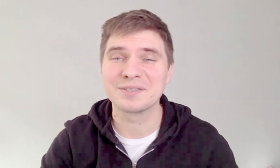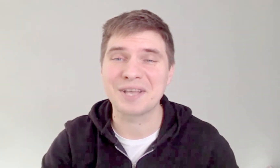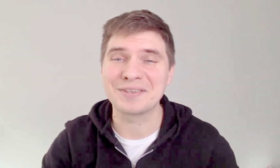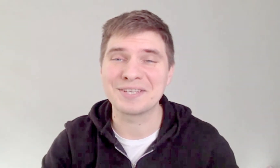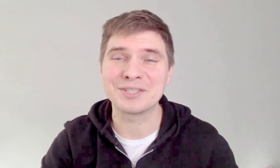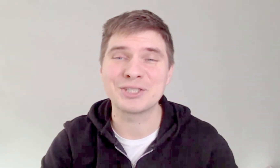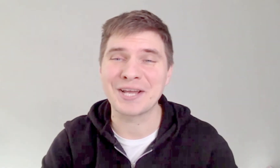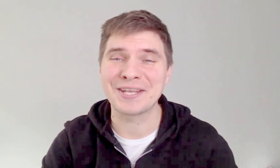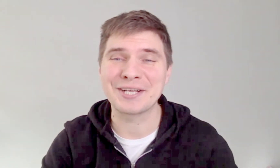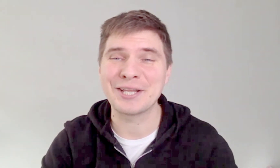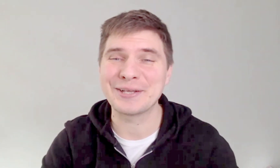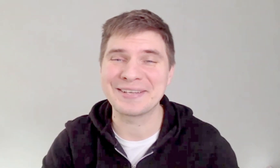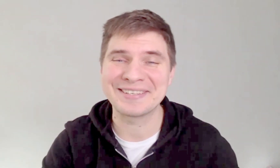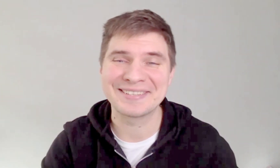The sun is shining clearly.